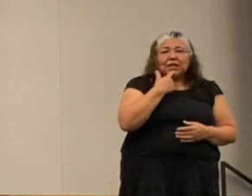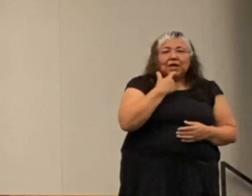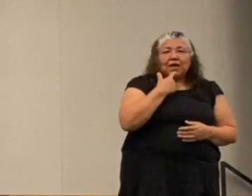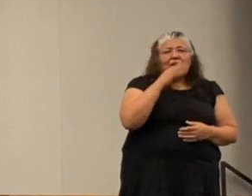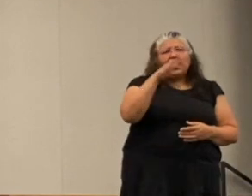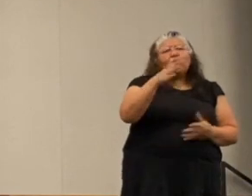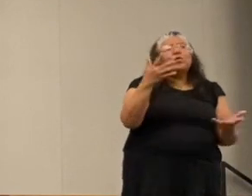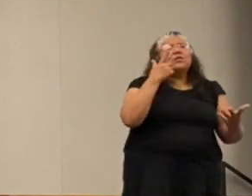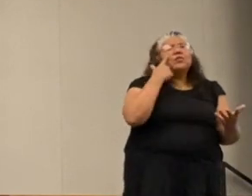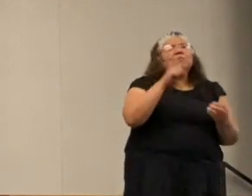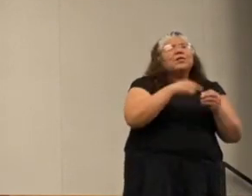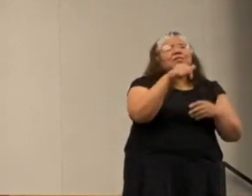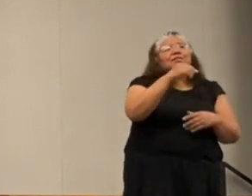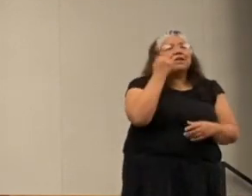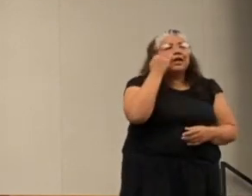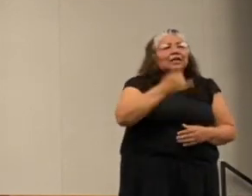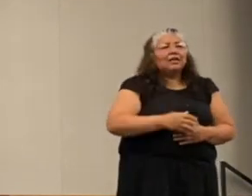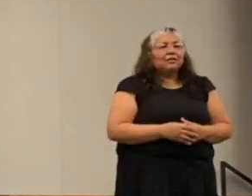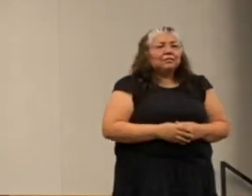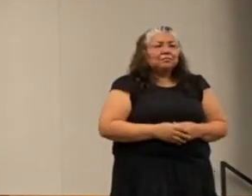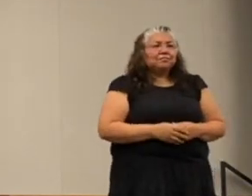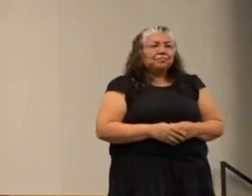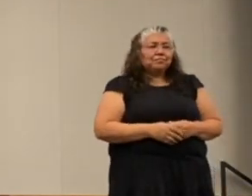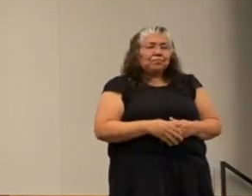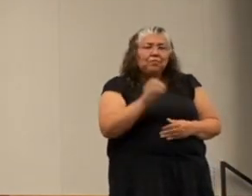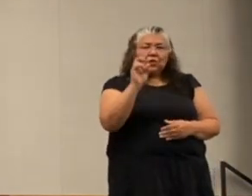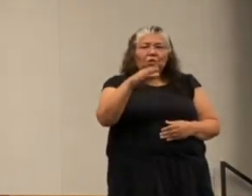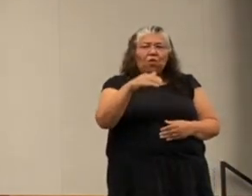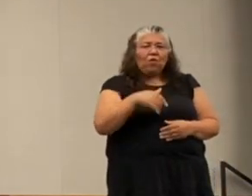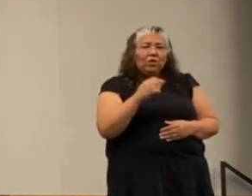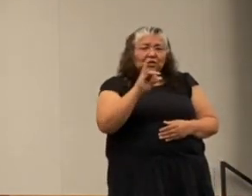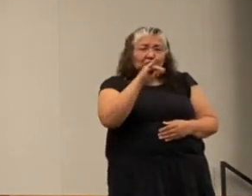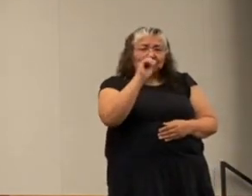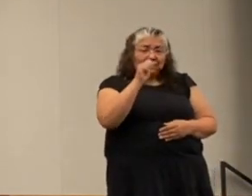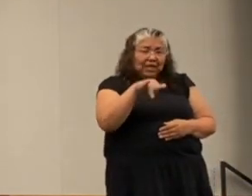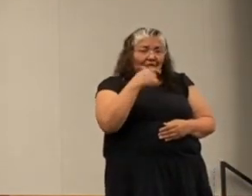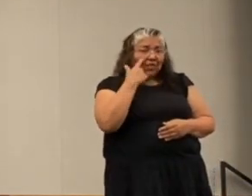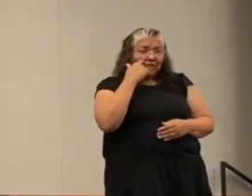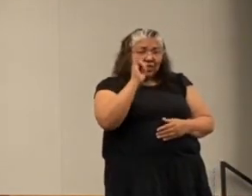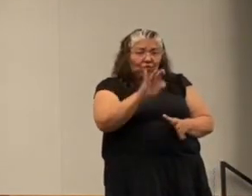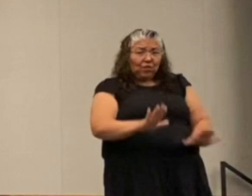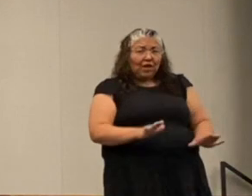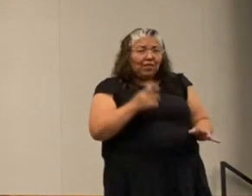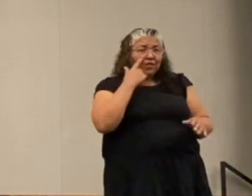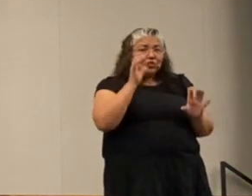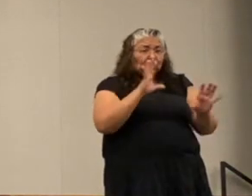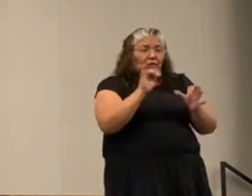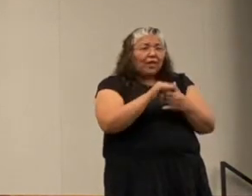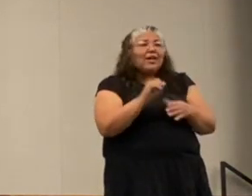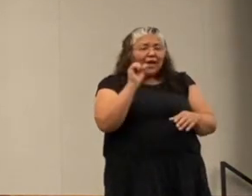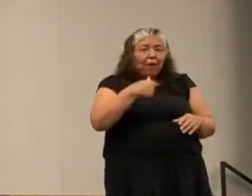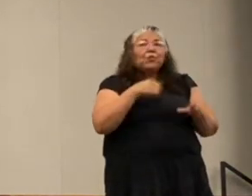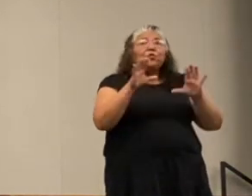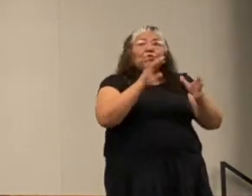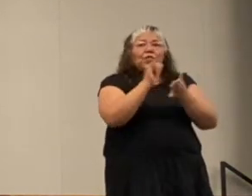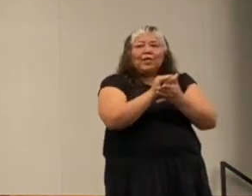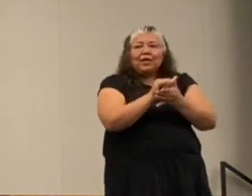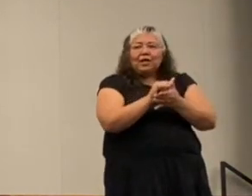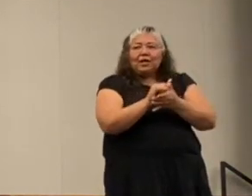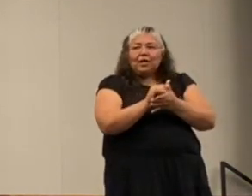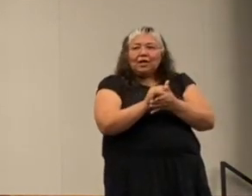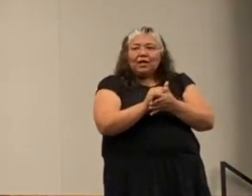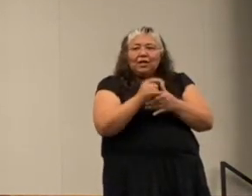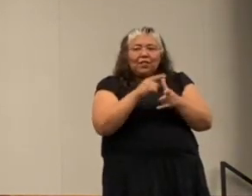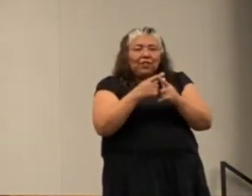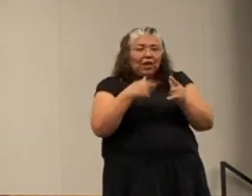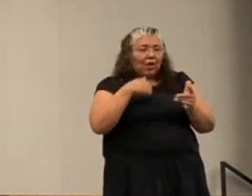Dad, what do you think about this idea? And he's like, oh man, Jay, I think it's great. I think you should do it. I'm like, yeah, I'm going to do it, right? And then I would